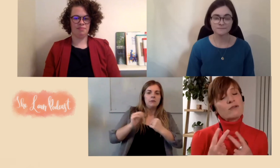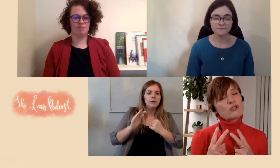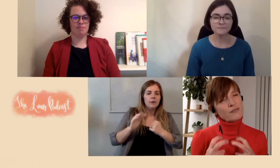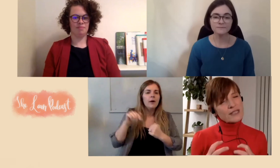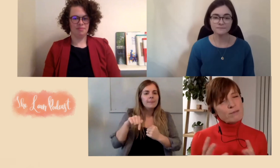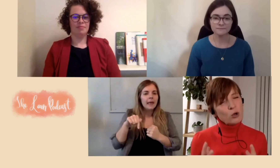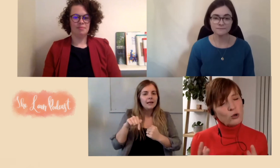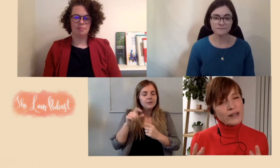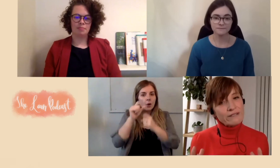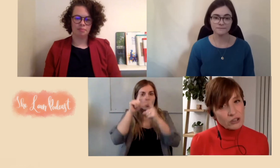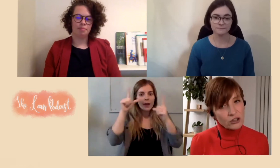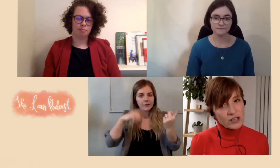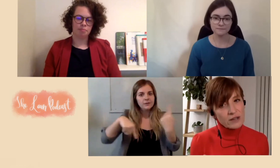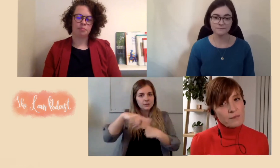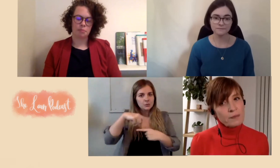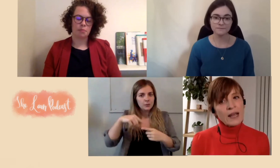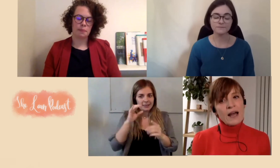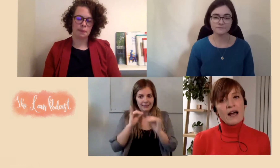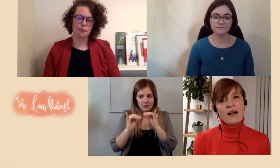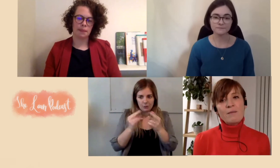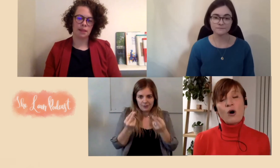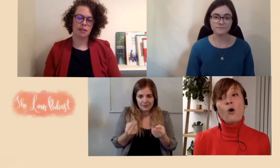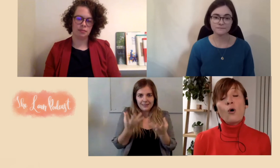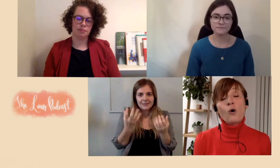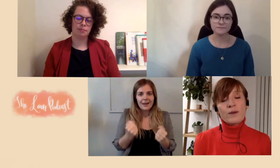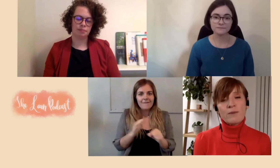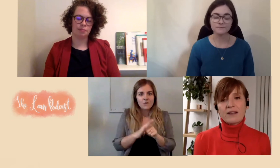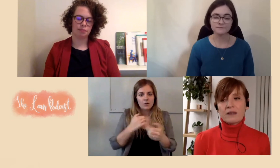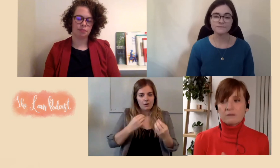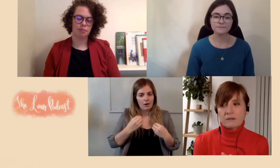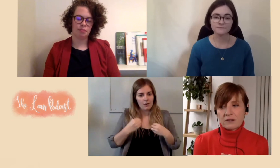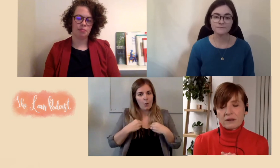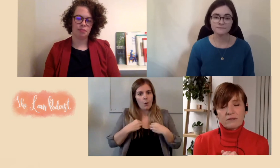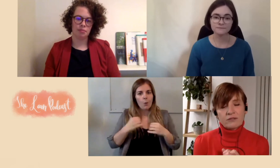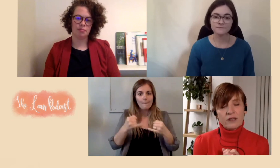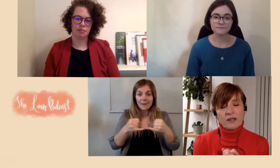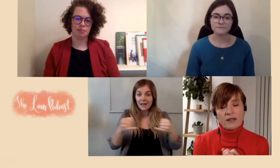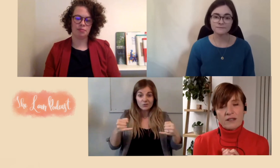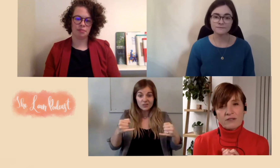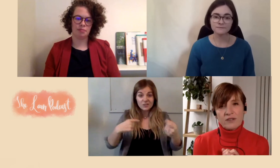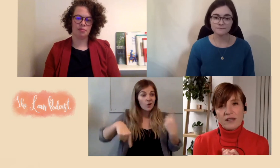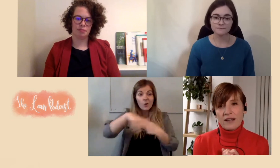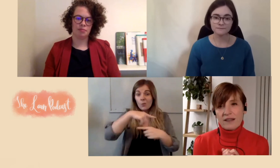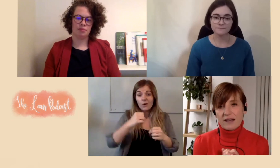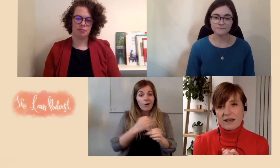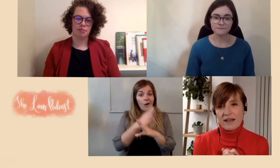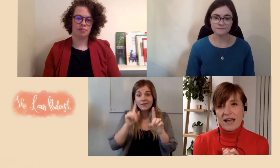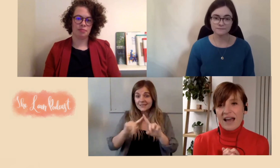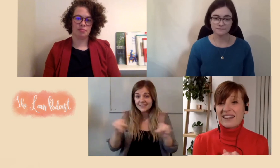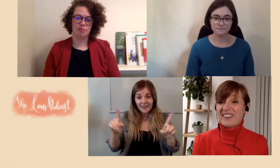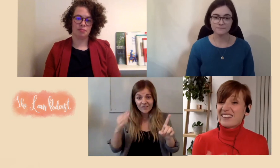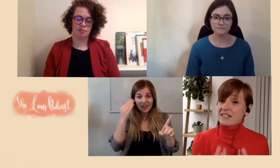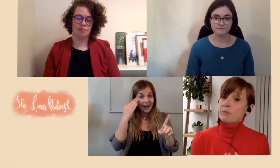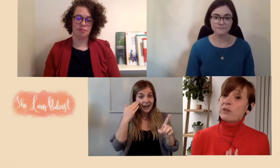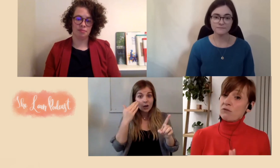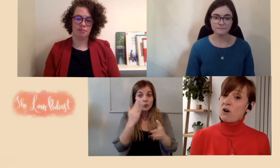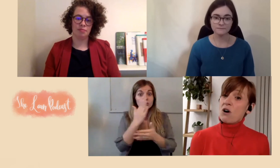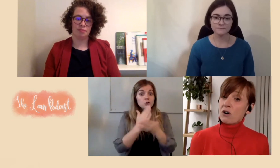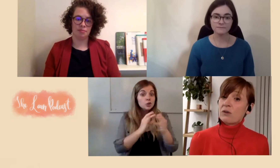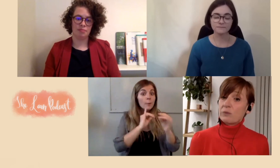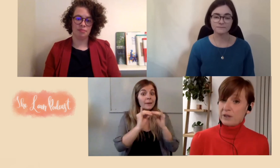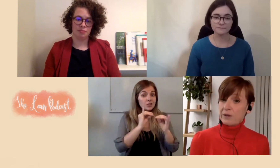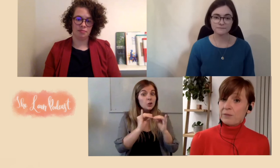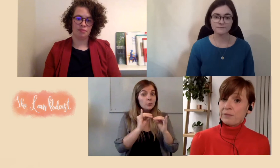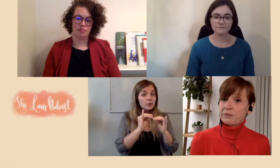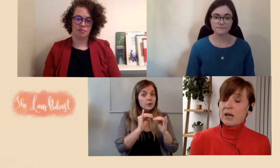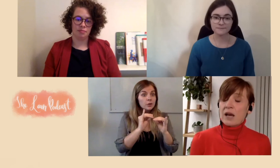to colleagues for support, and that support is absolutely invaluable. I think what a lot of interpreters do is they